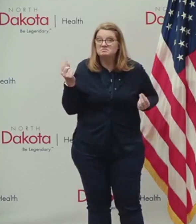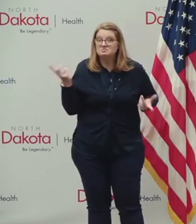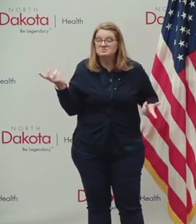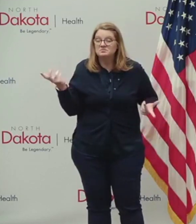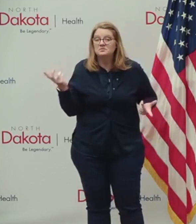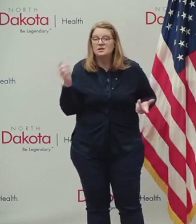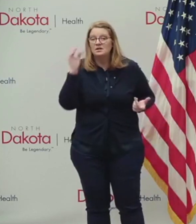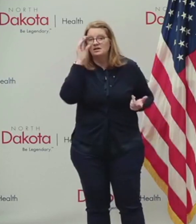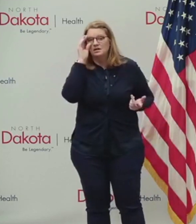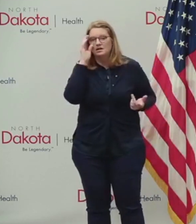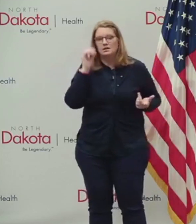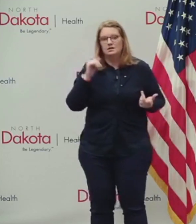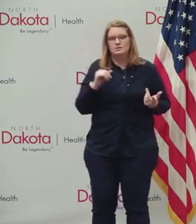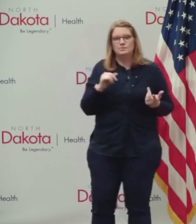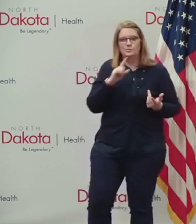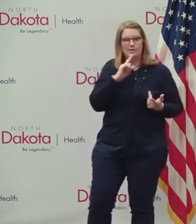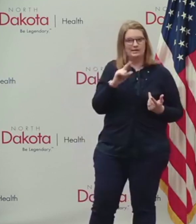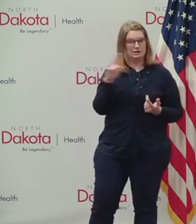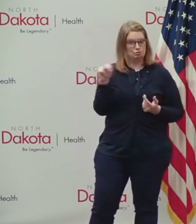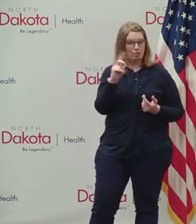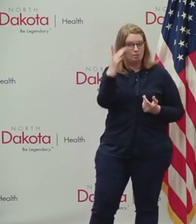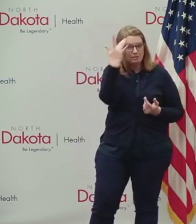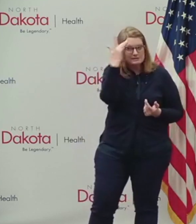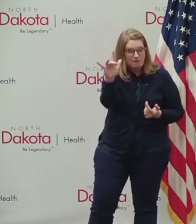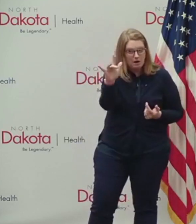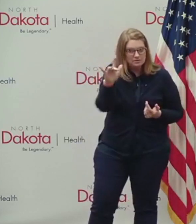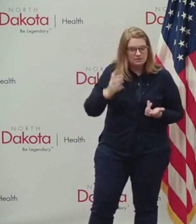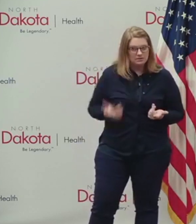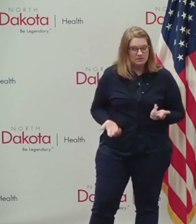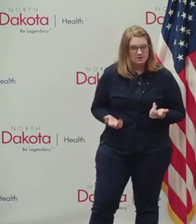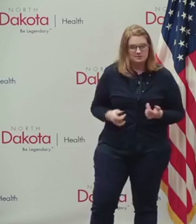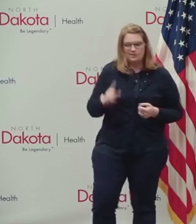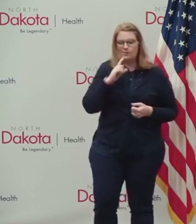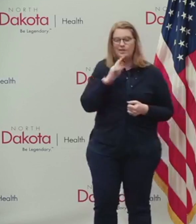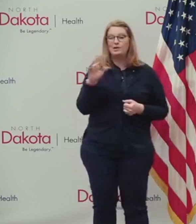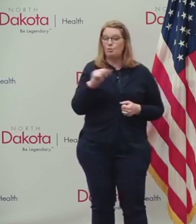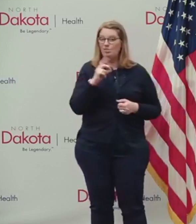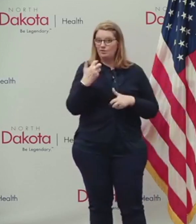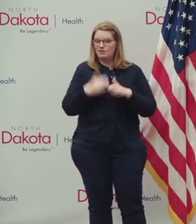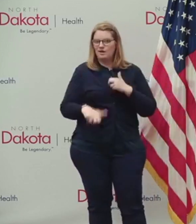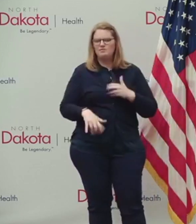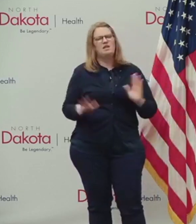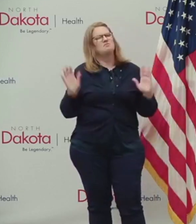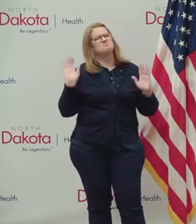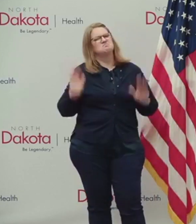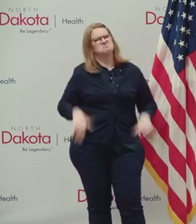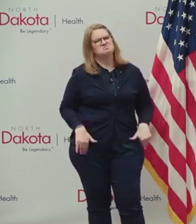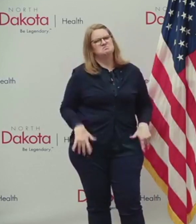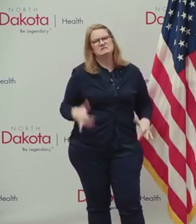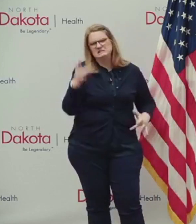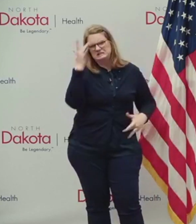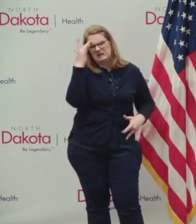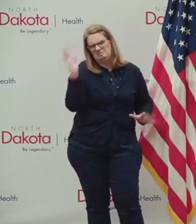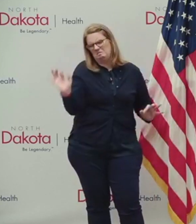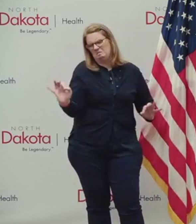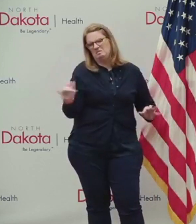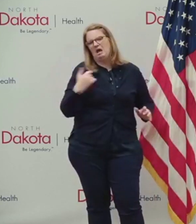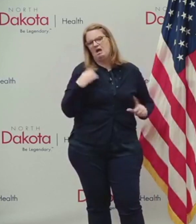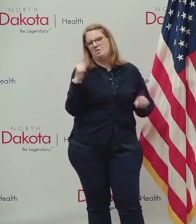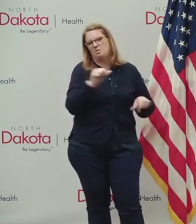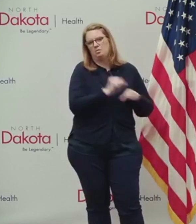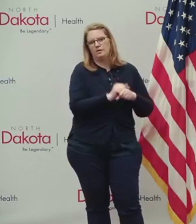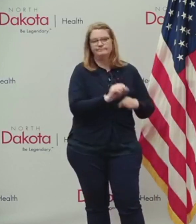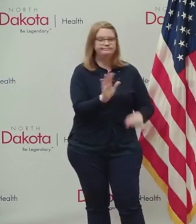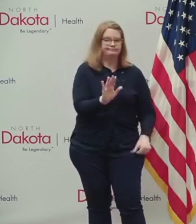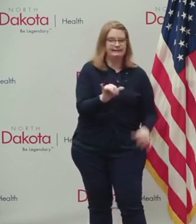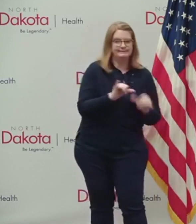being, again, as we said, North Dakota smart. This is not the time to be North Dakota tough and go to work when you're not feeling well. We're